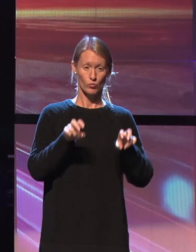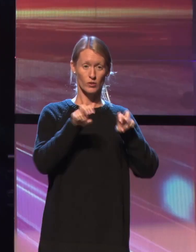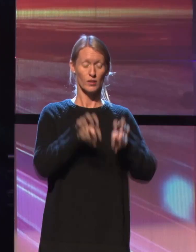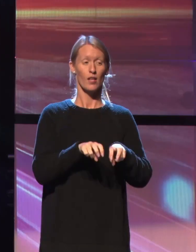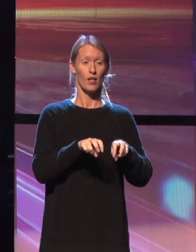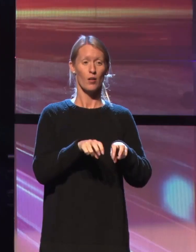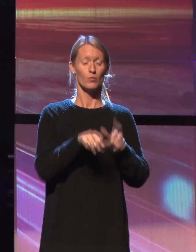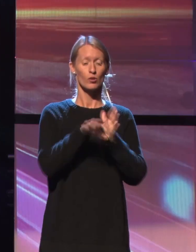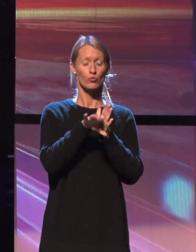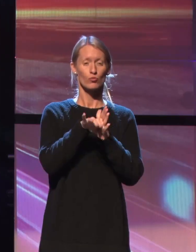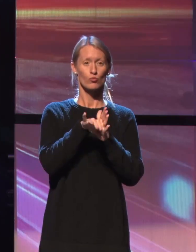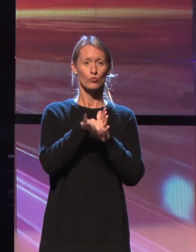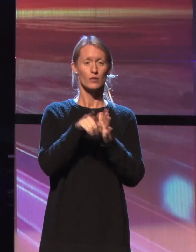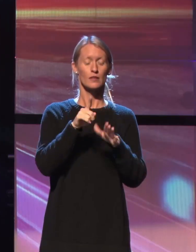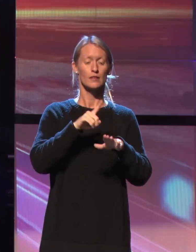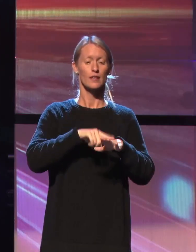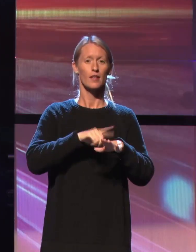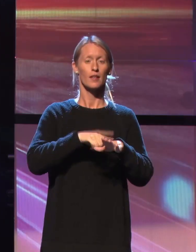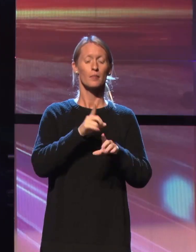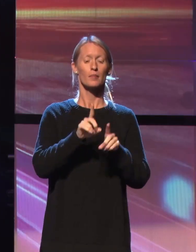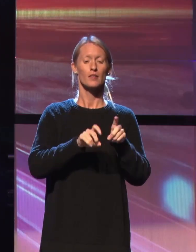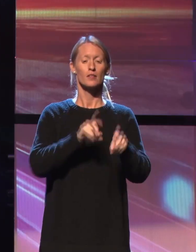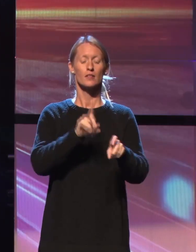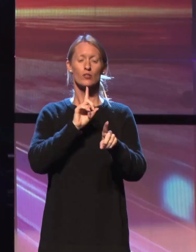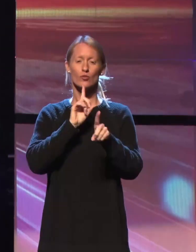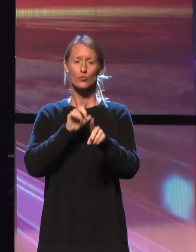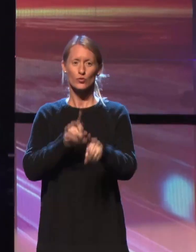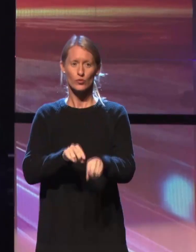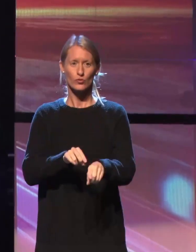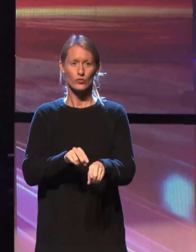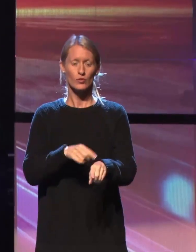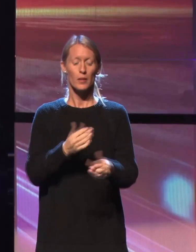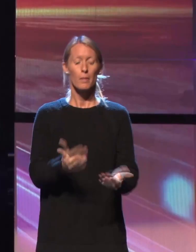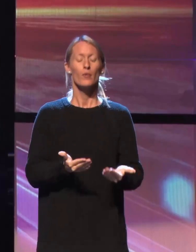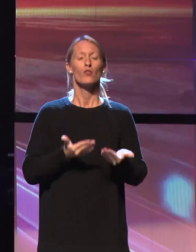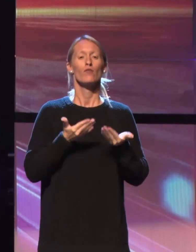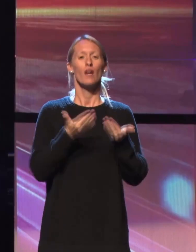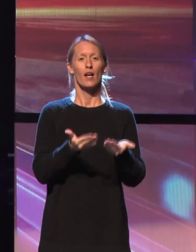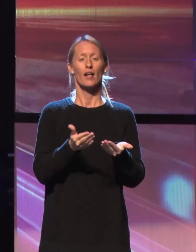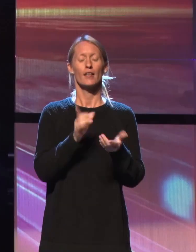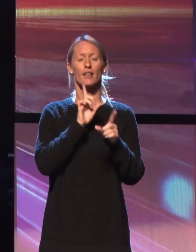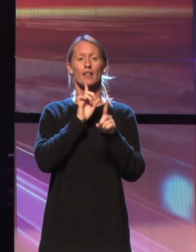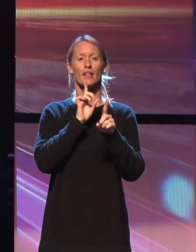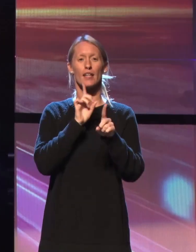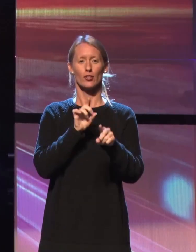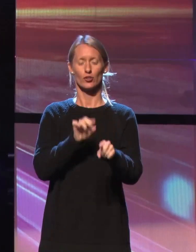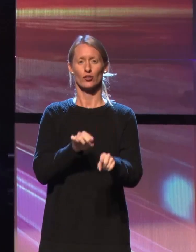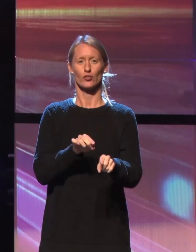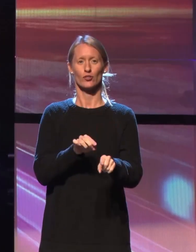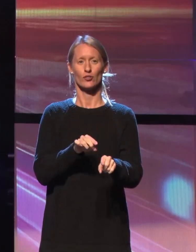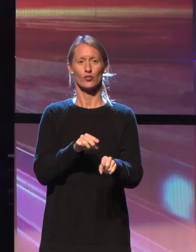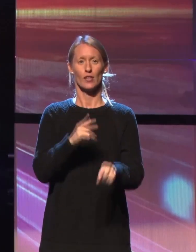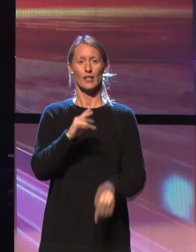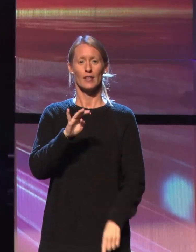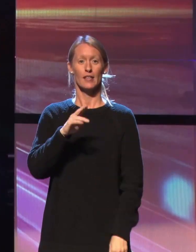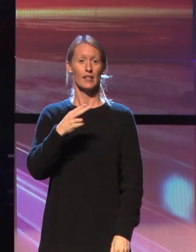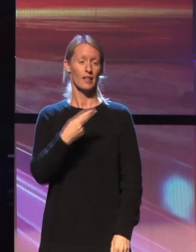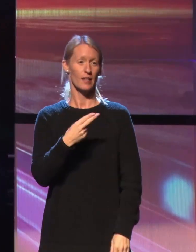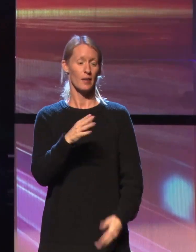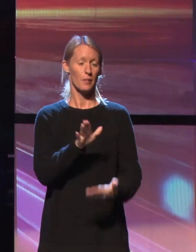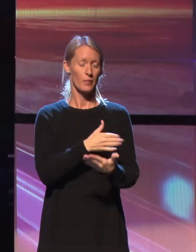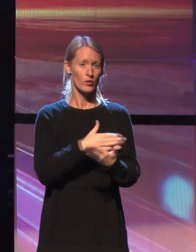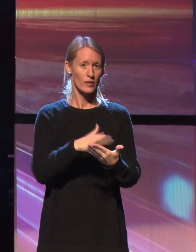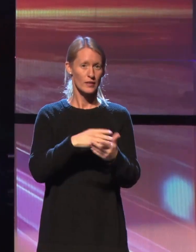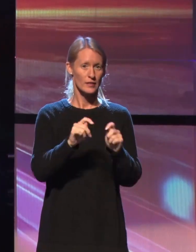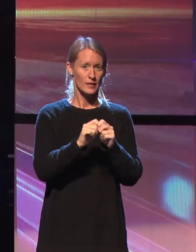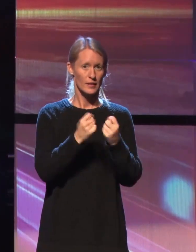time trying to answer some of those questions or provide an answer. I wouldn't say I answered them, but provide an answer. Kia and the music team and the video department